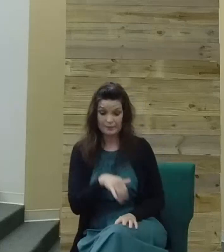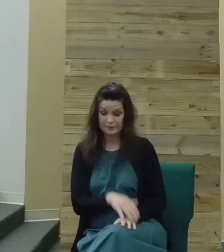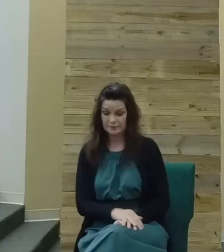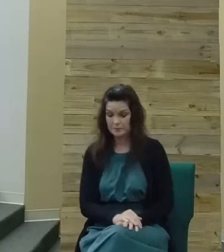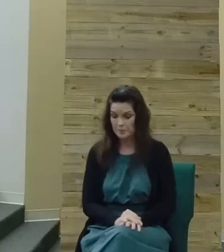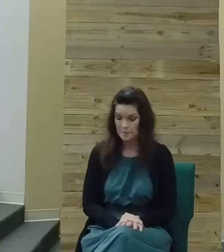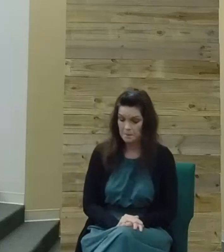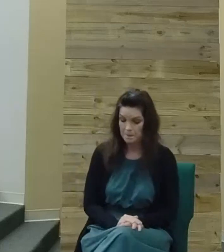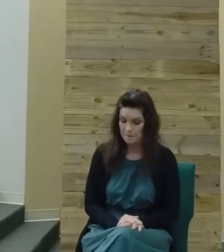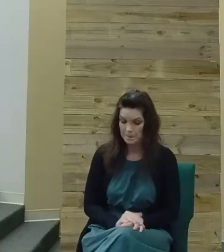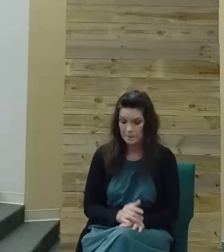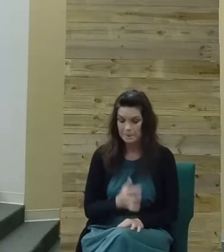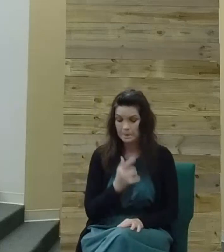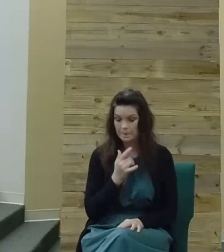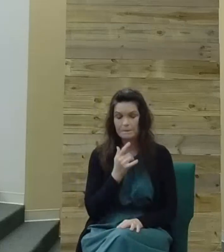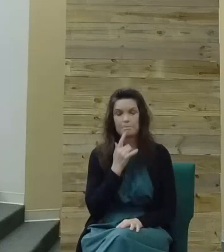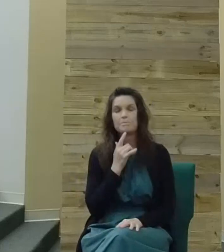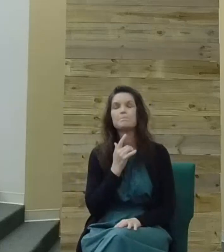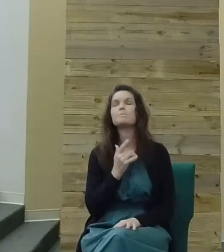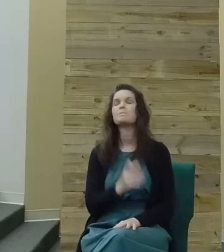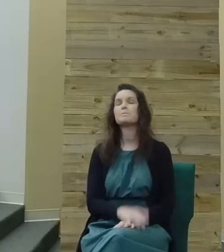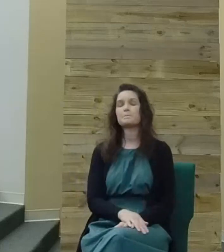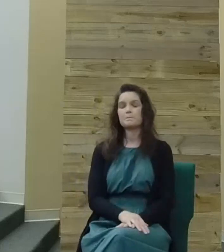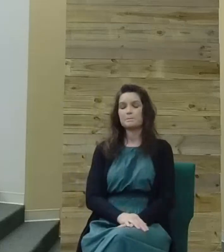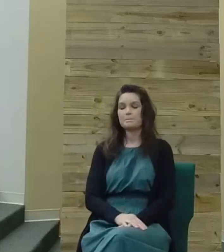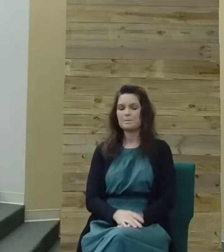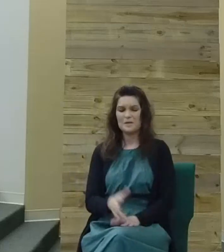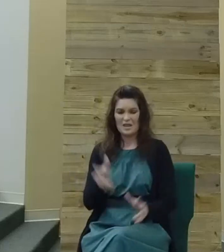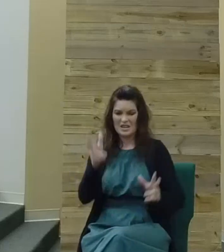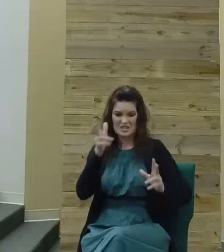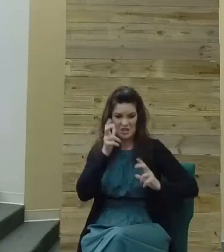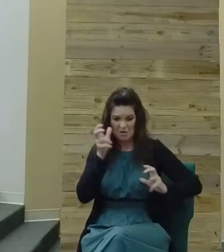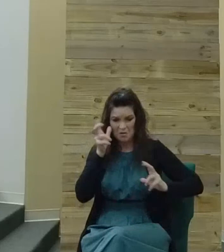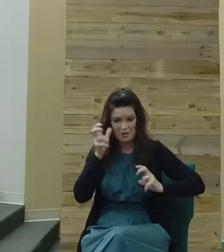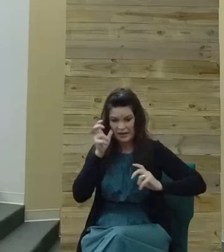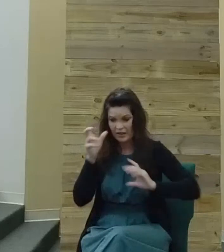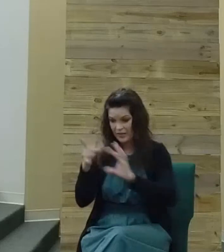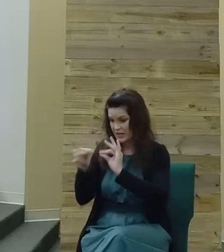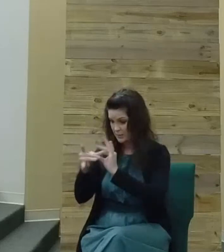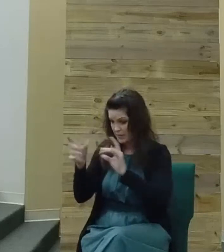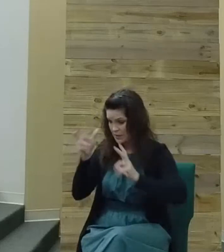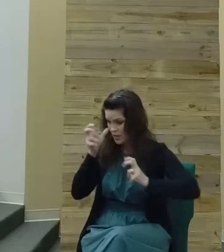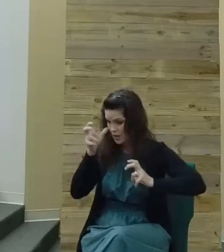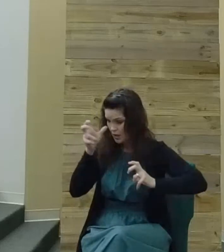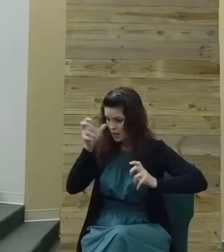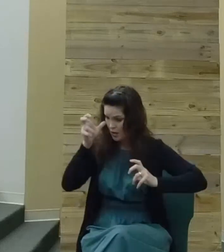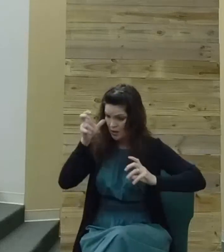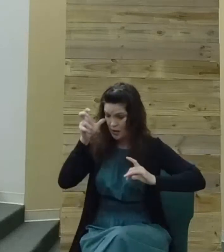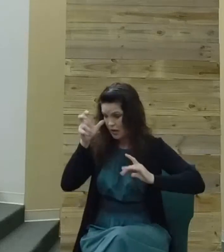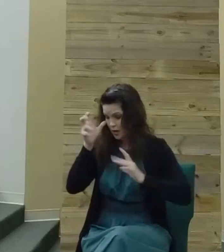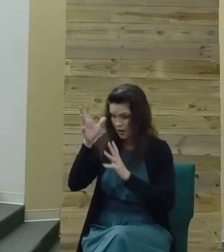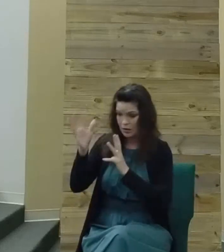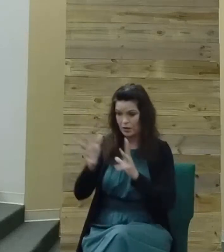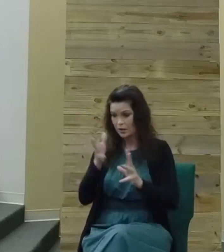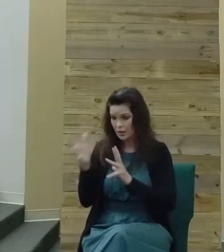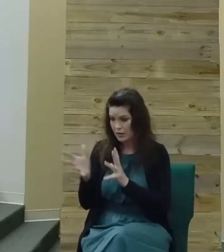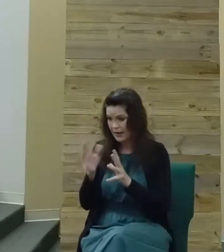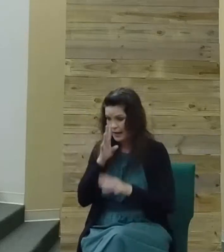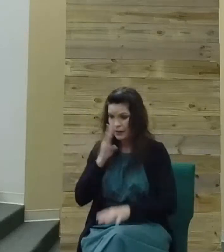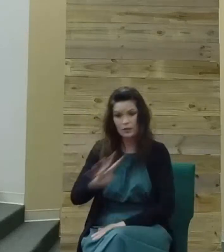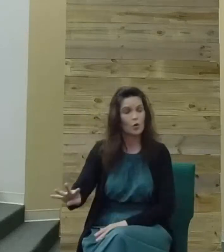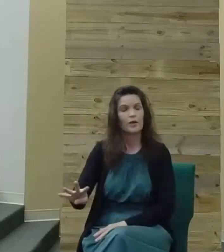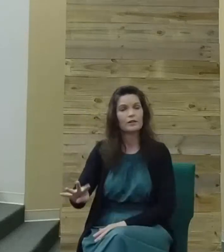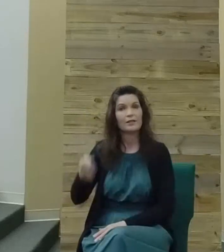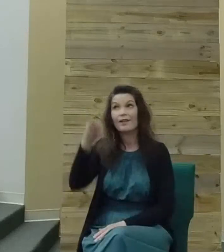there, he's saying that do not hear this message in vain. God is offering